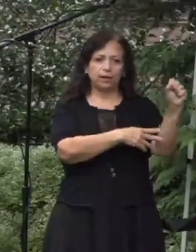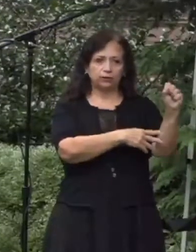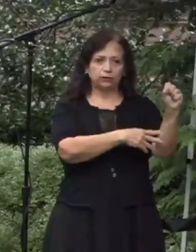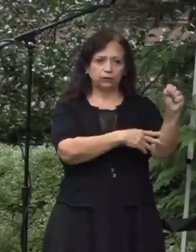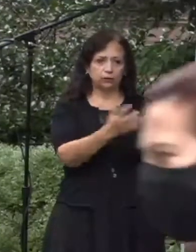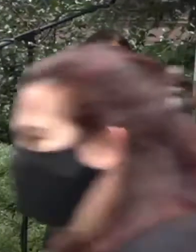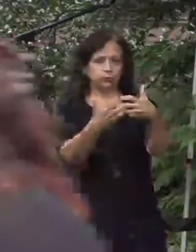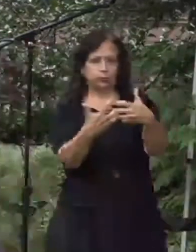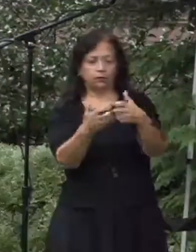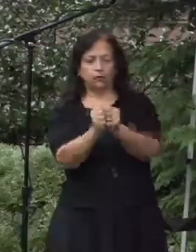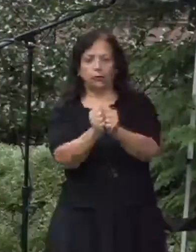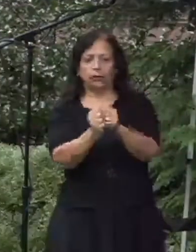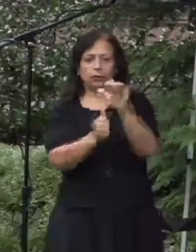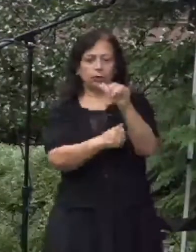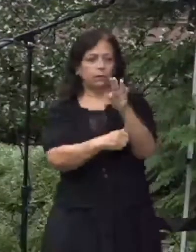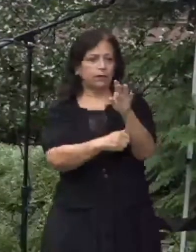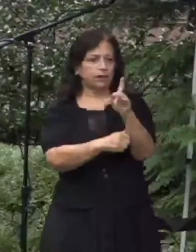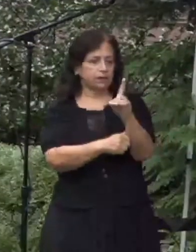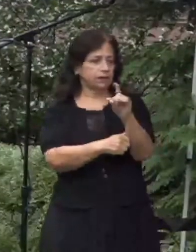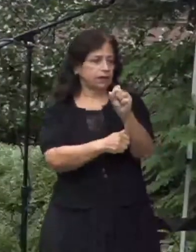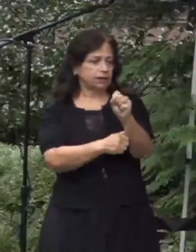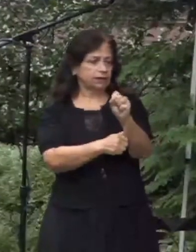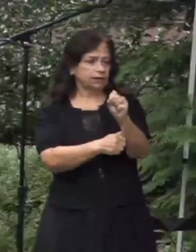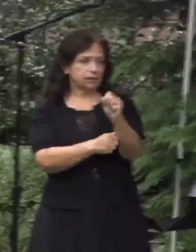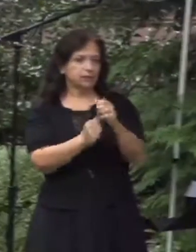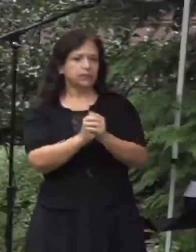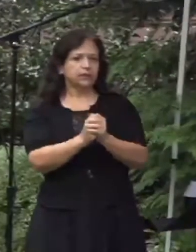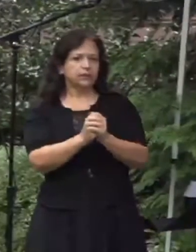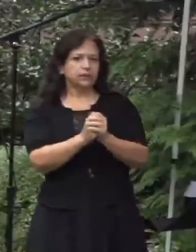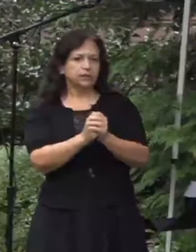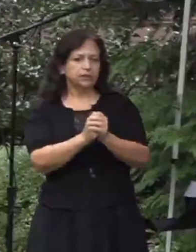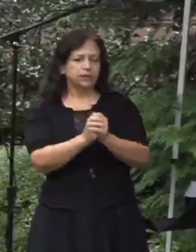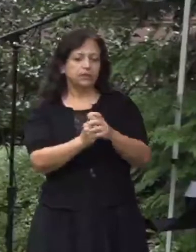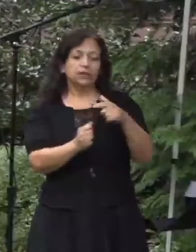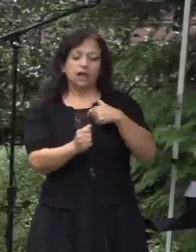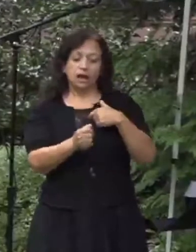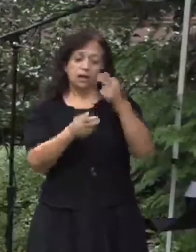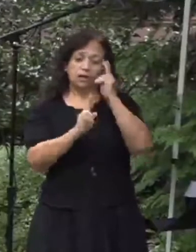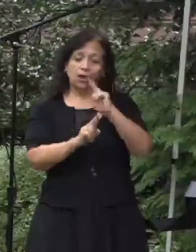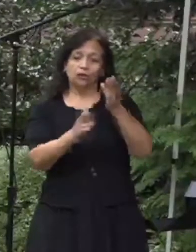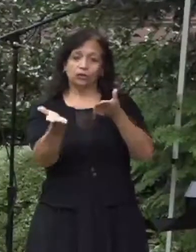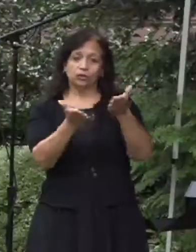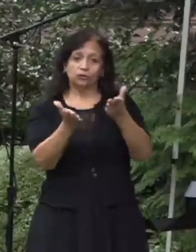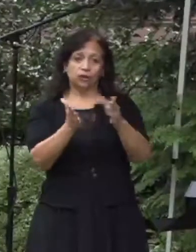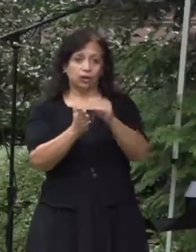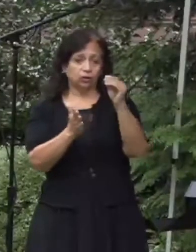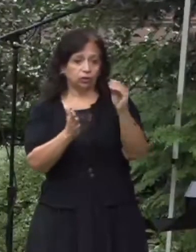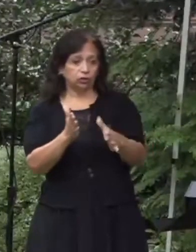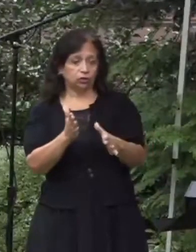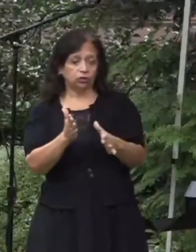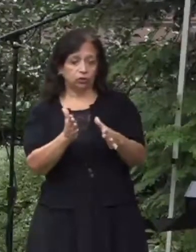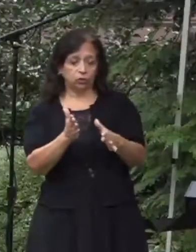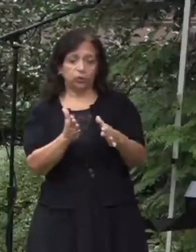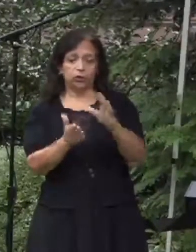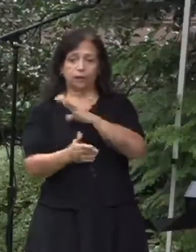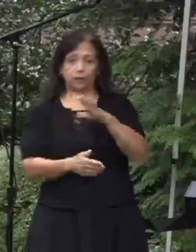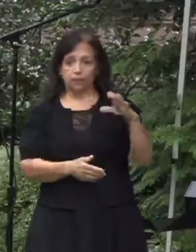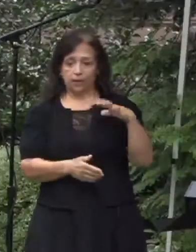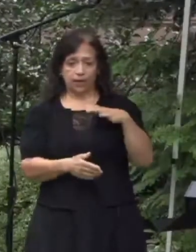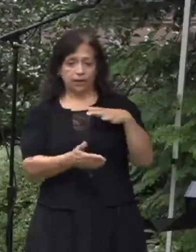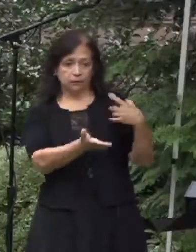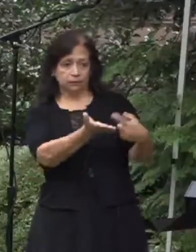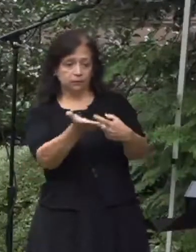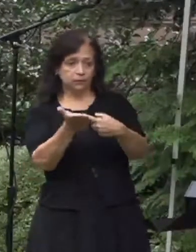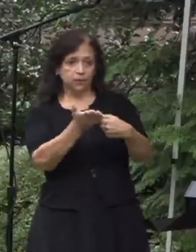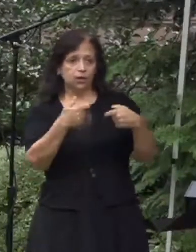with YDS. I had the honor of serving on the student steering committee during